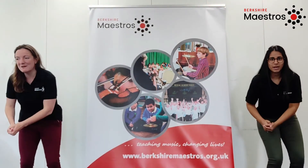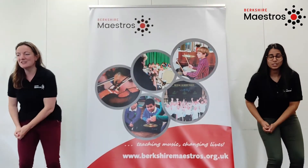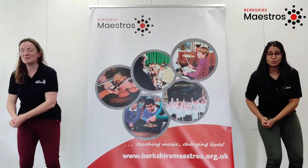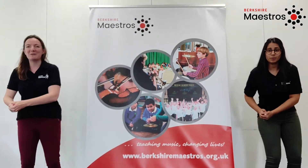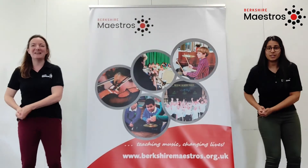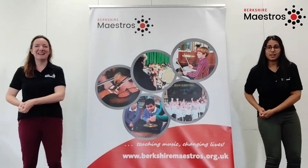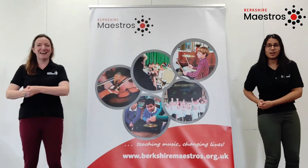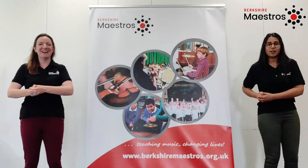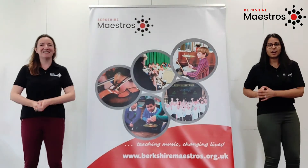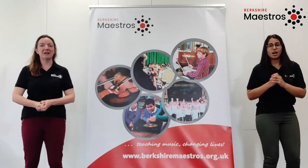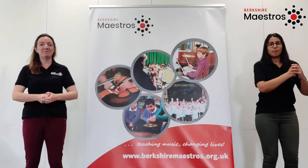mash,